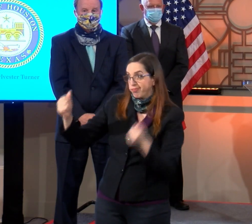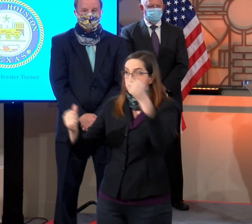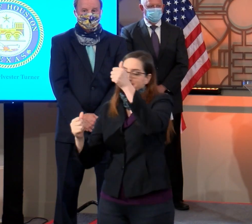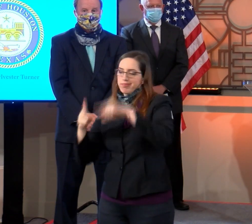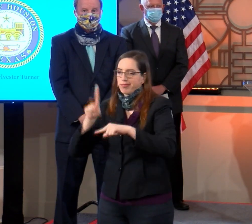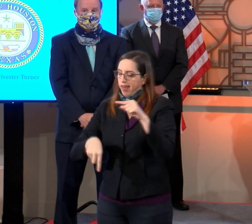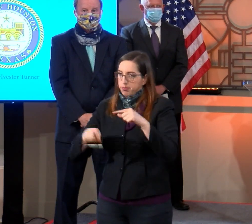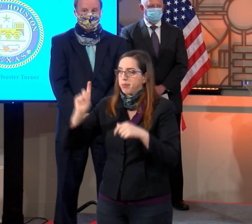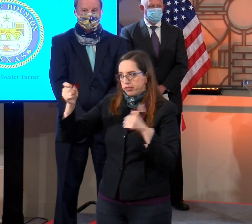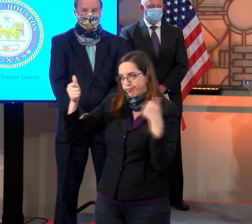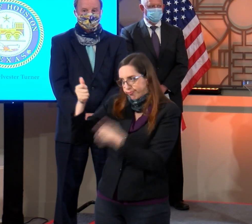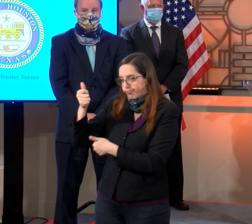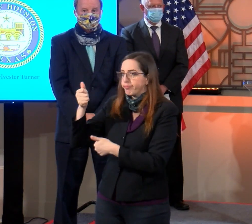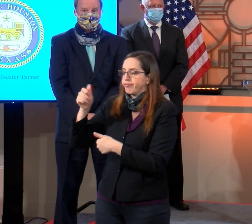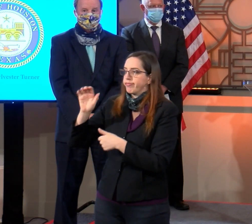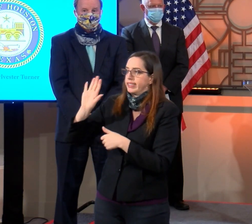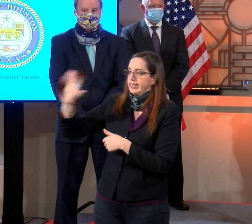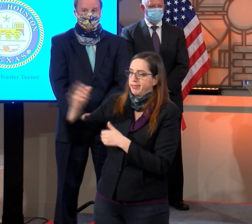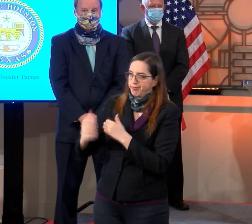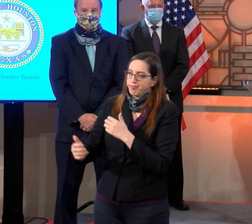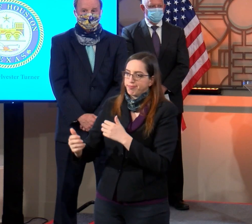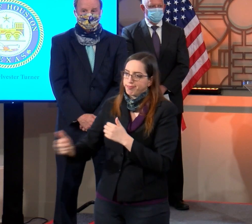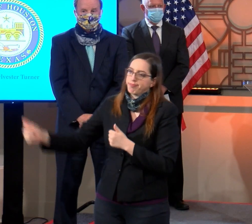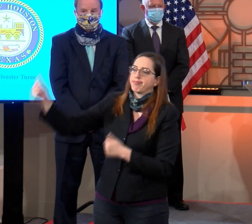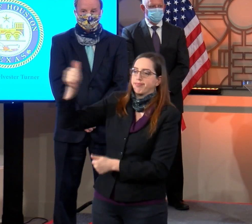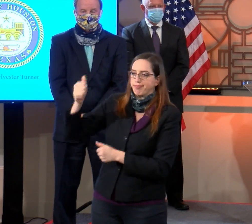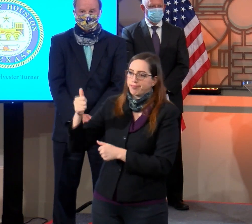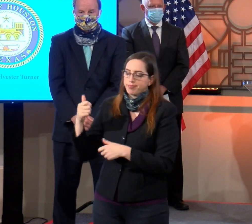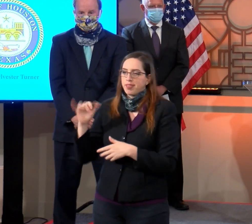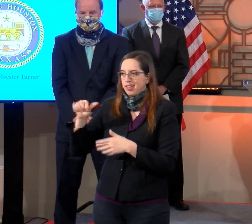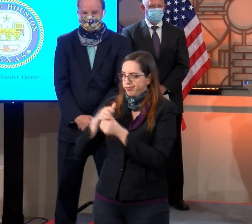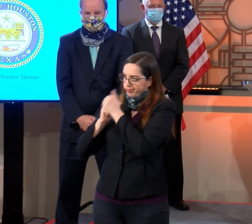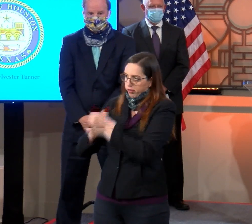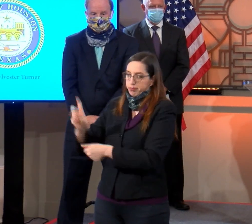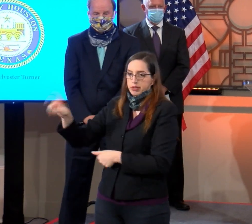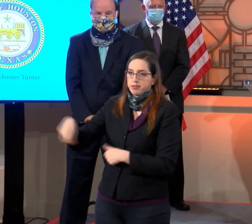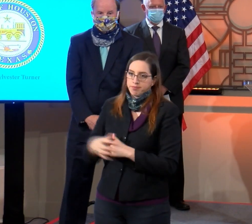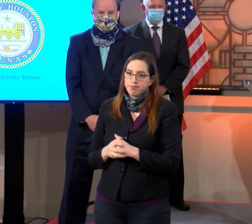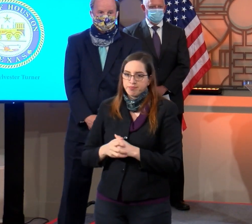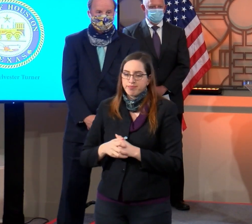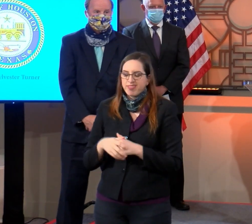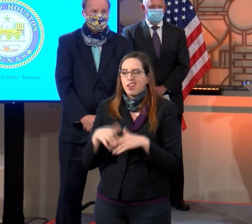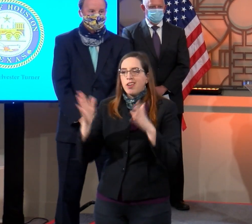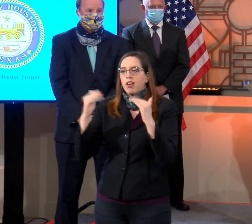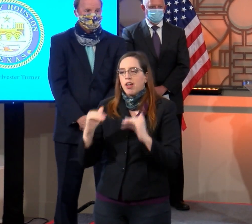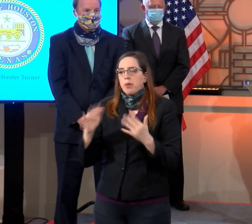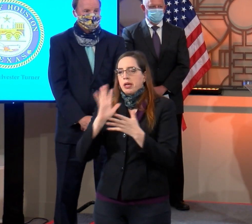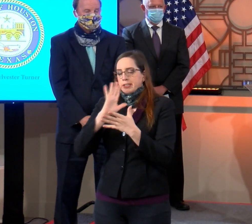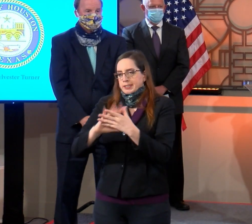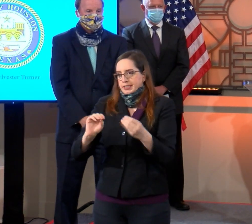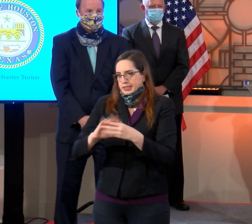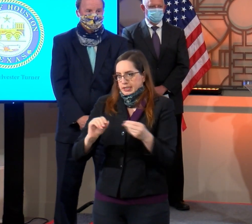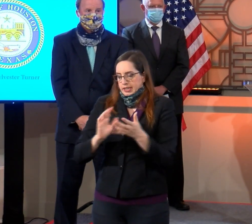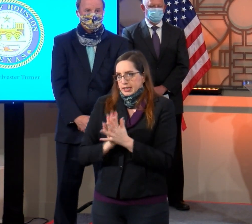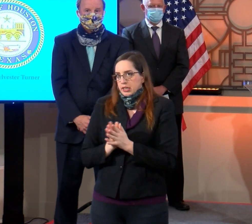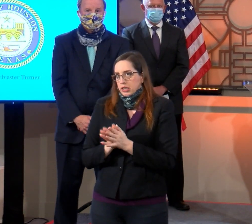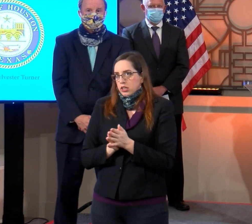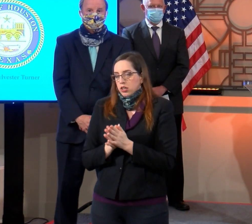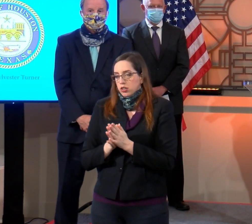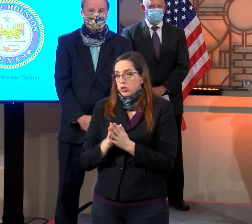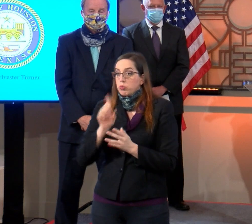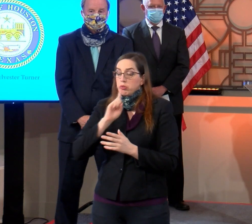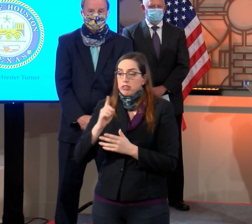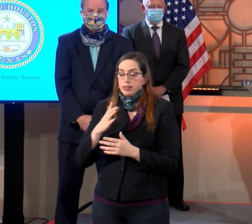in place. Let me make a few comments, and let me just say that it is